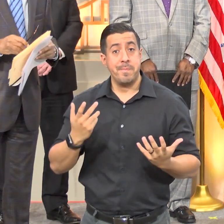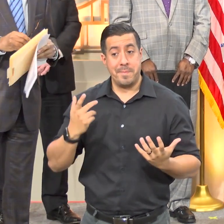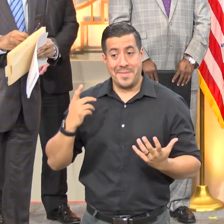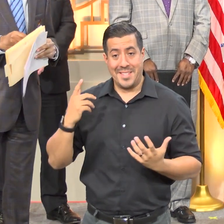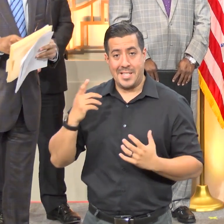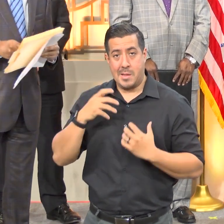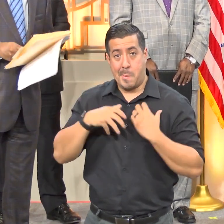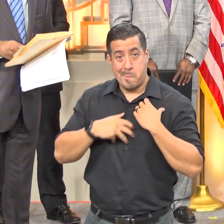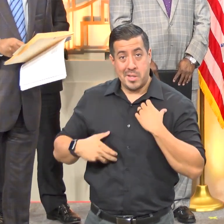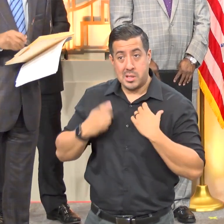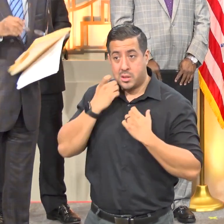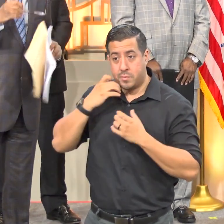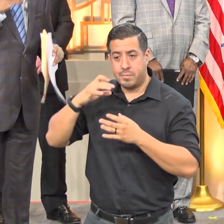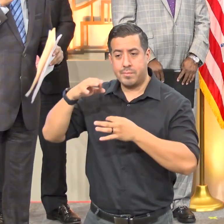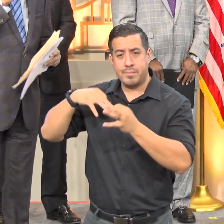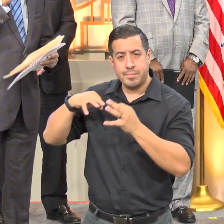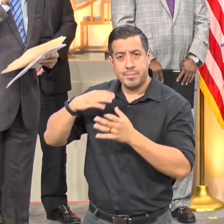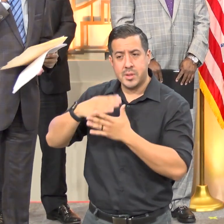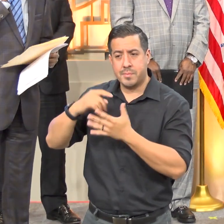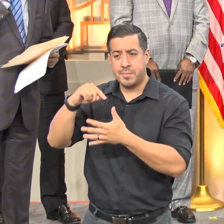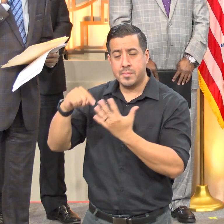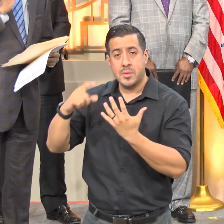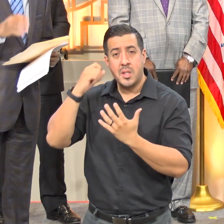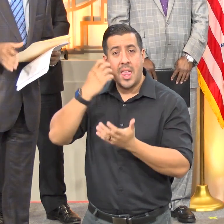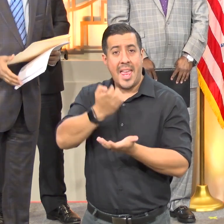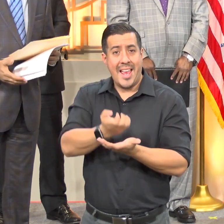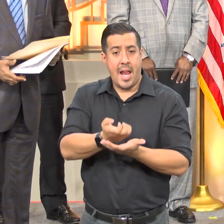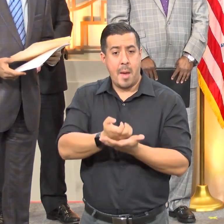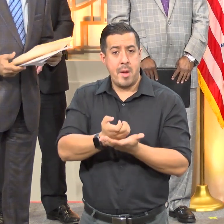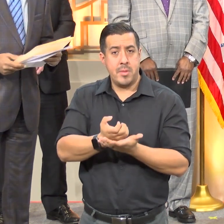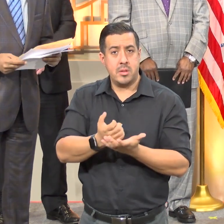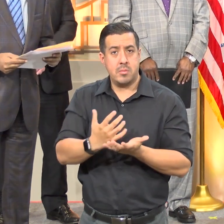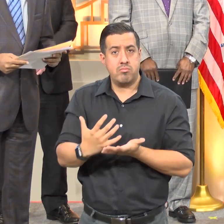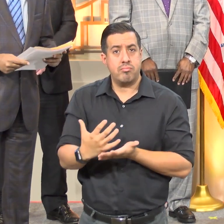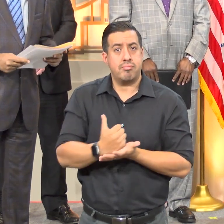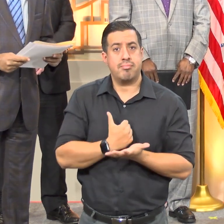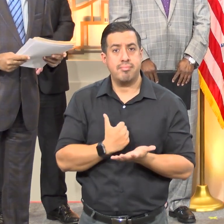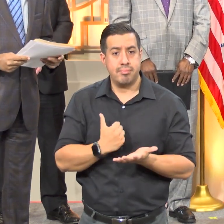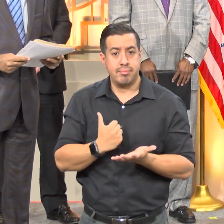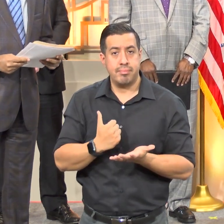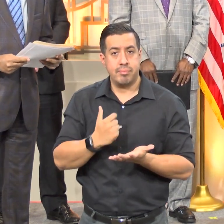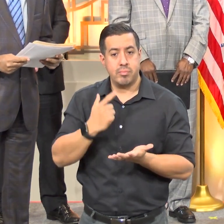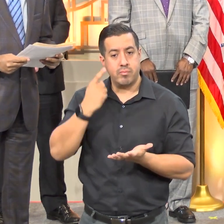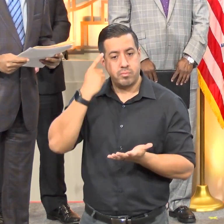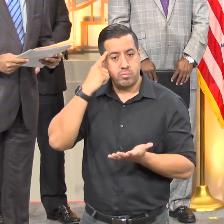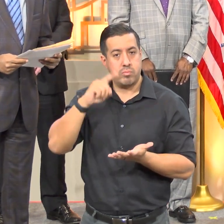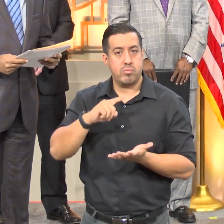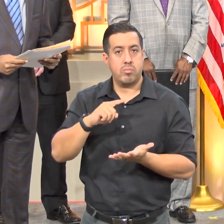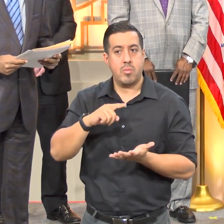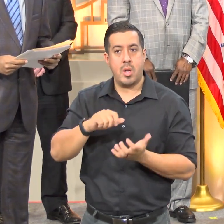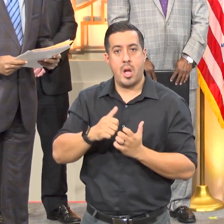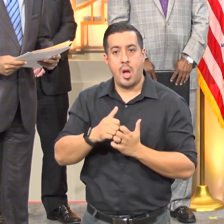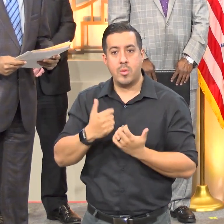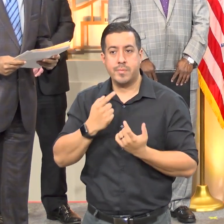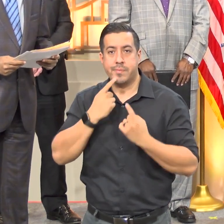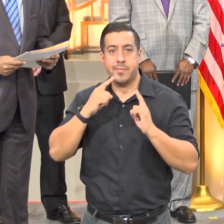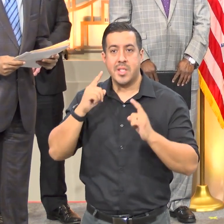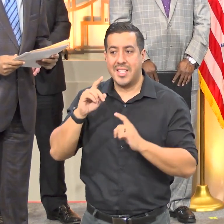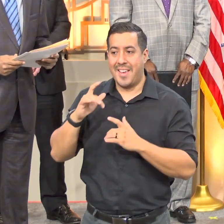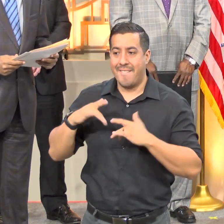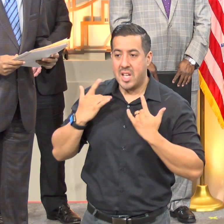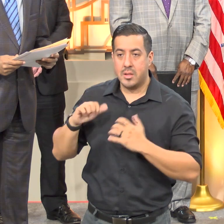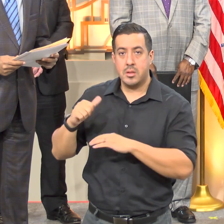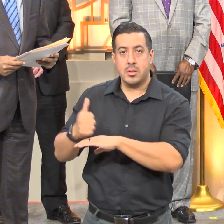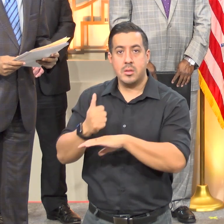has touched on the significance, the economic benefits and residual to when events are